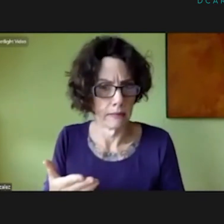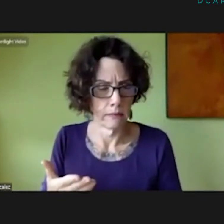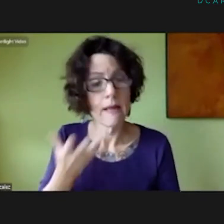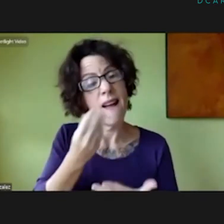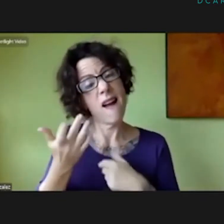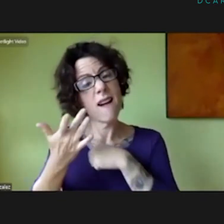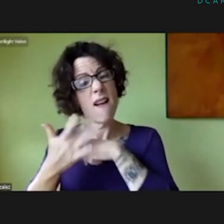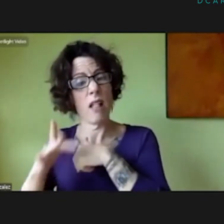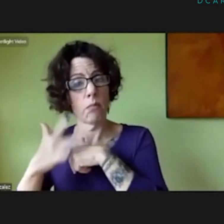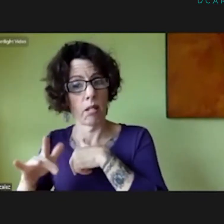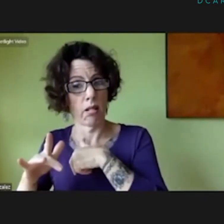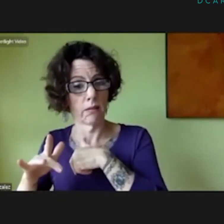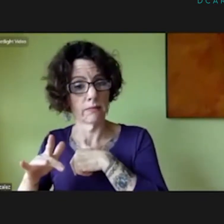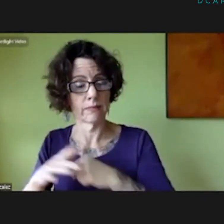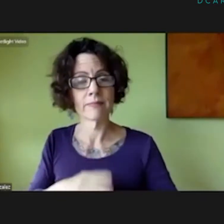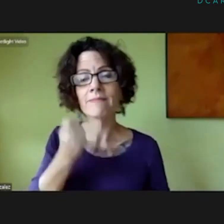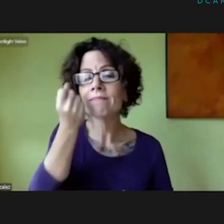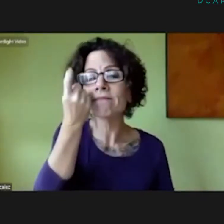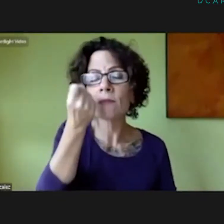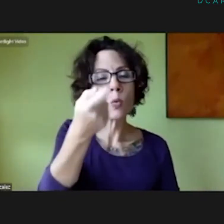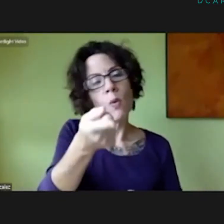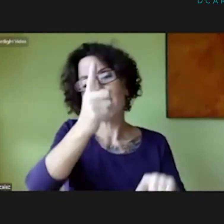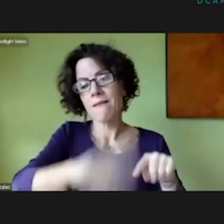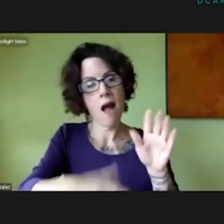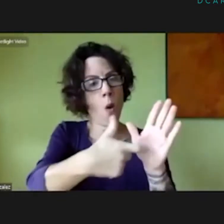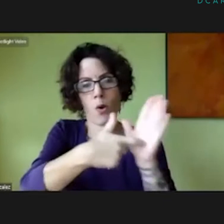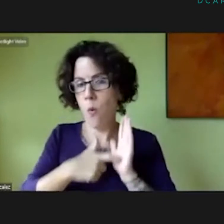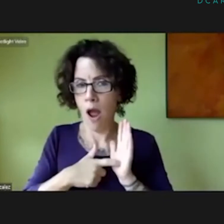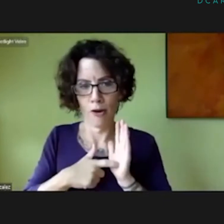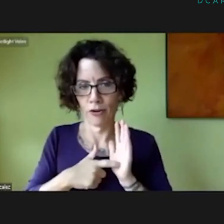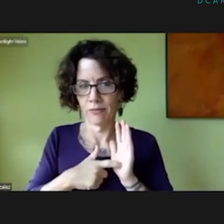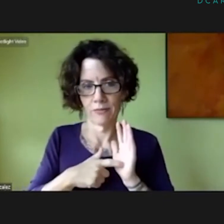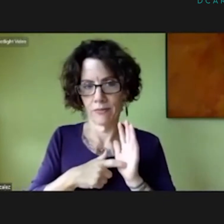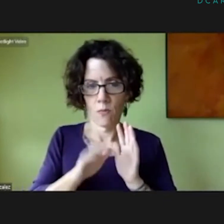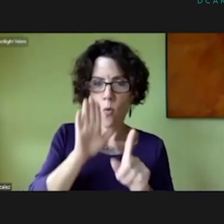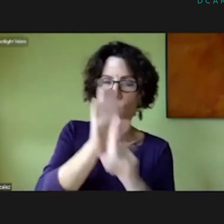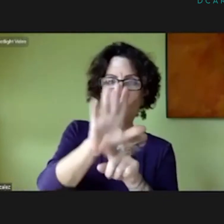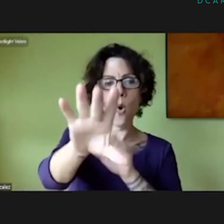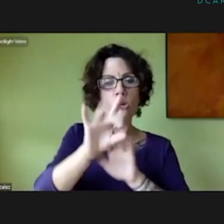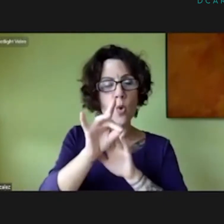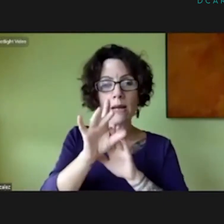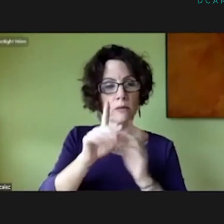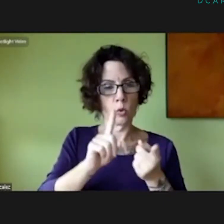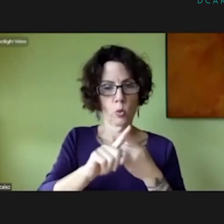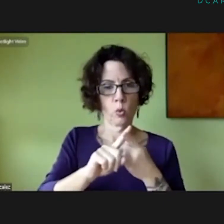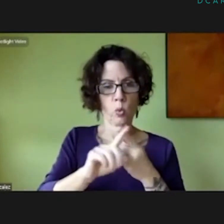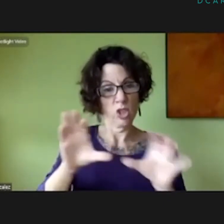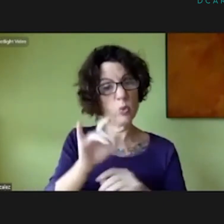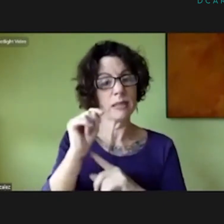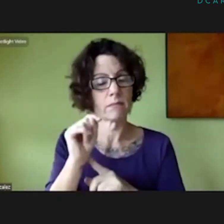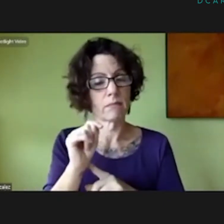Sixth has to be when the person who's asked to be a beneficiary has to be willing and